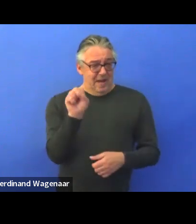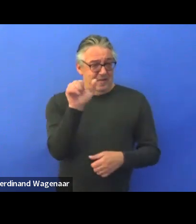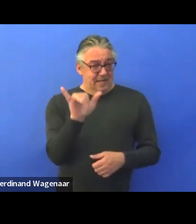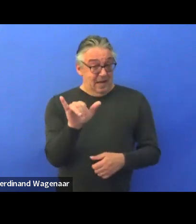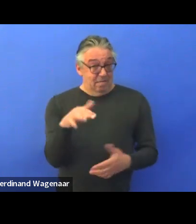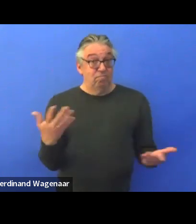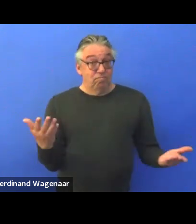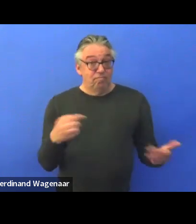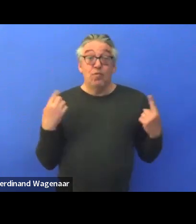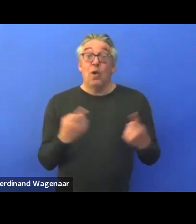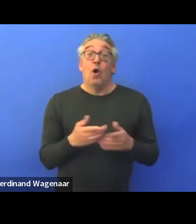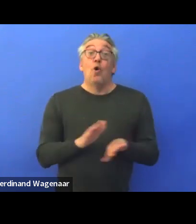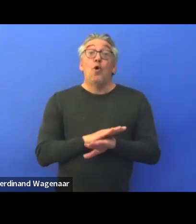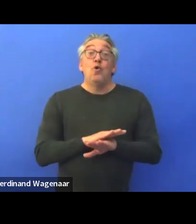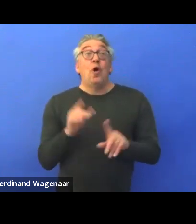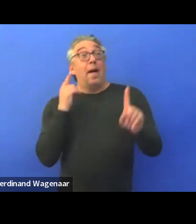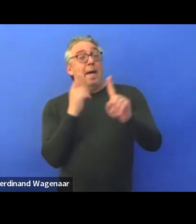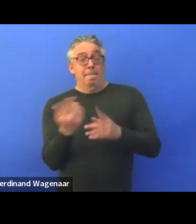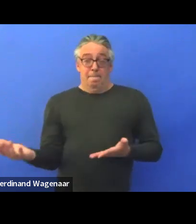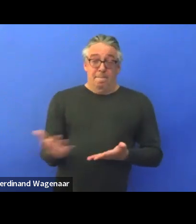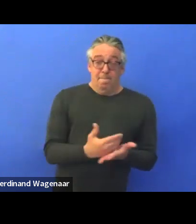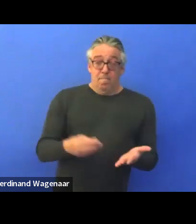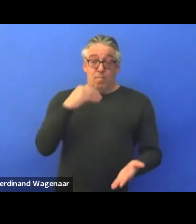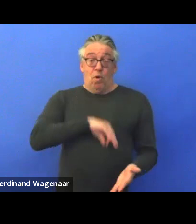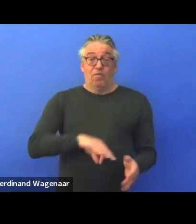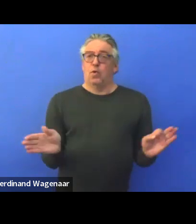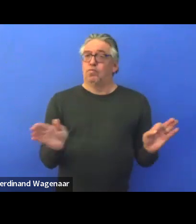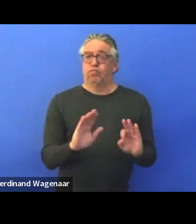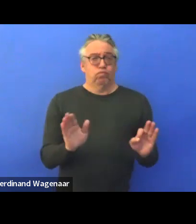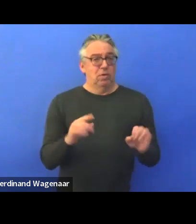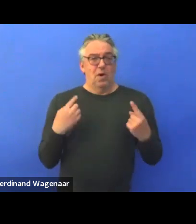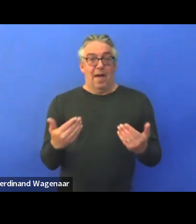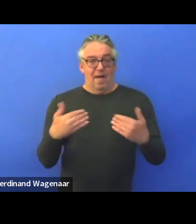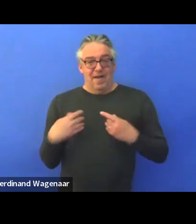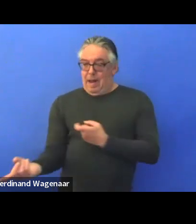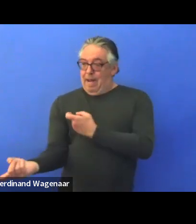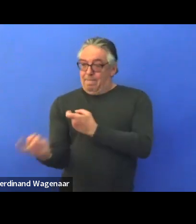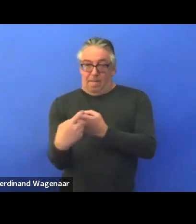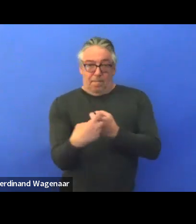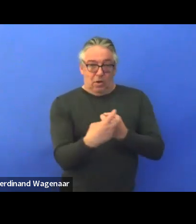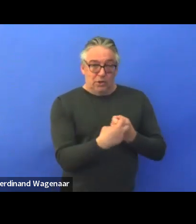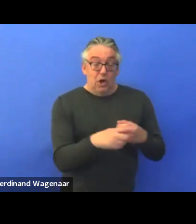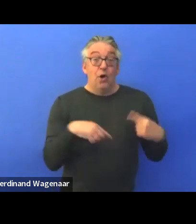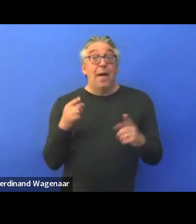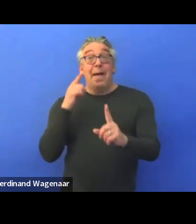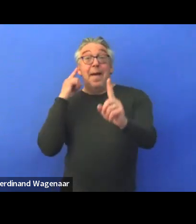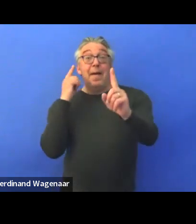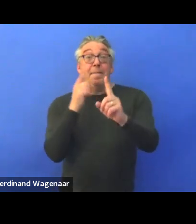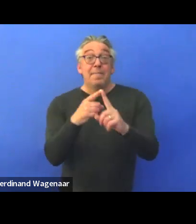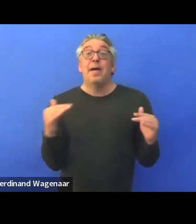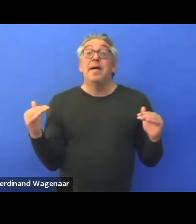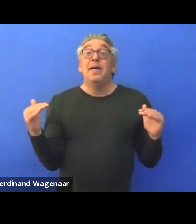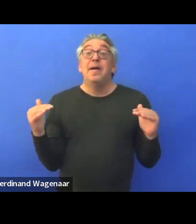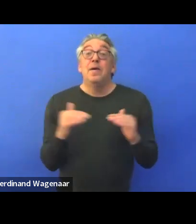non-profit organization, a membership association, and we are working towards equal access to information and